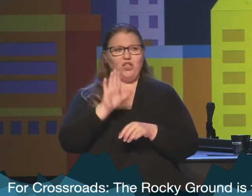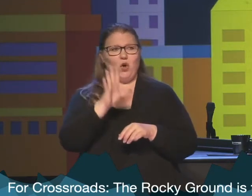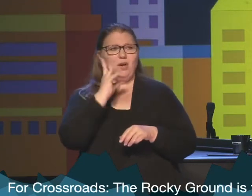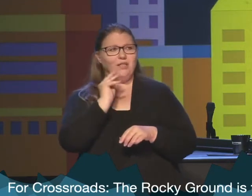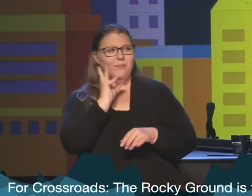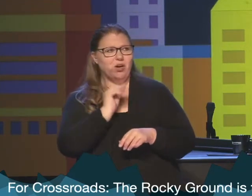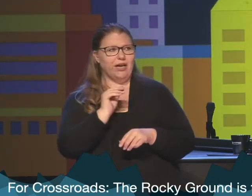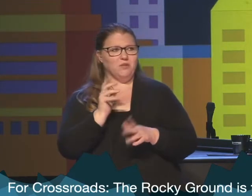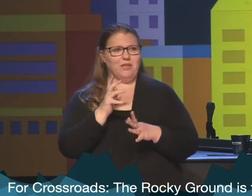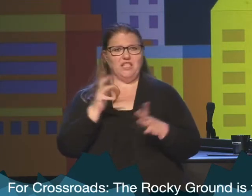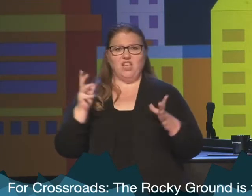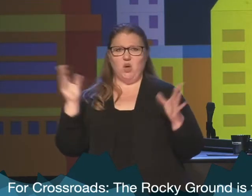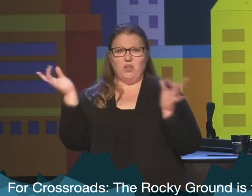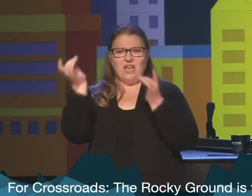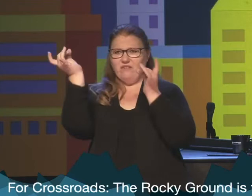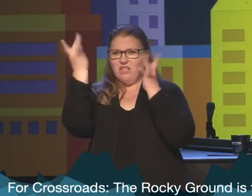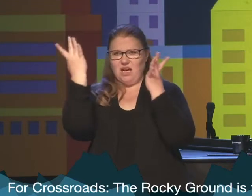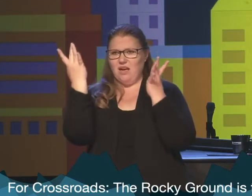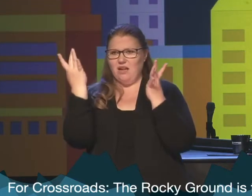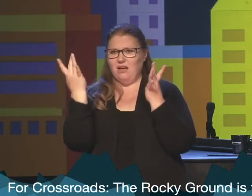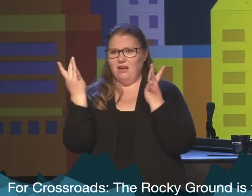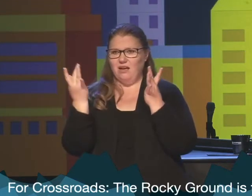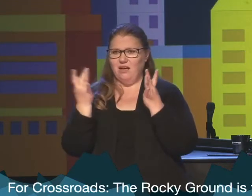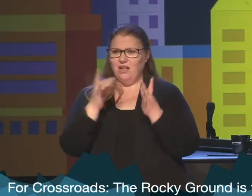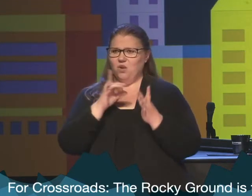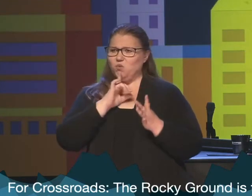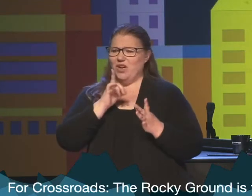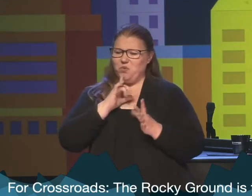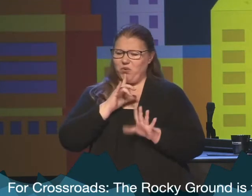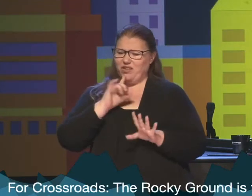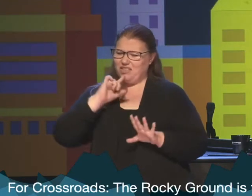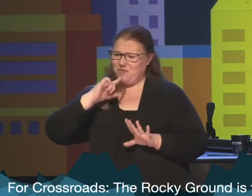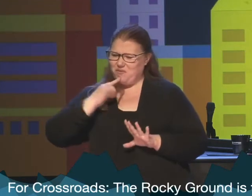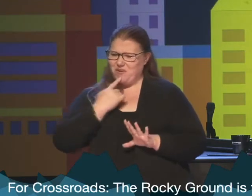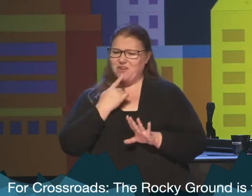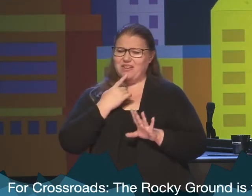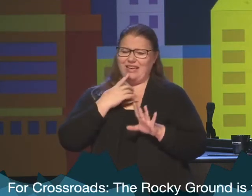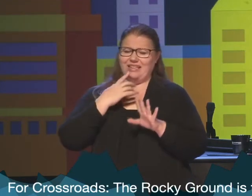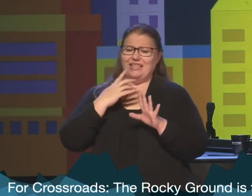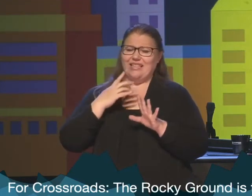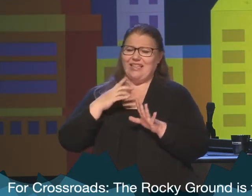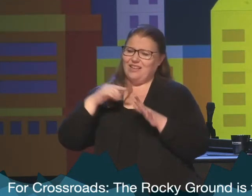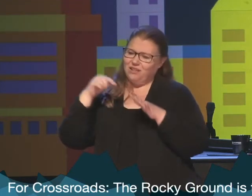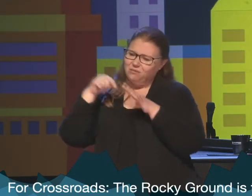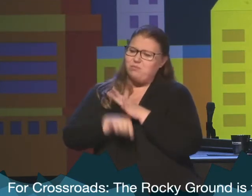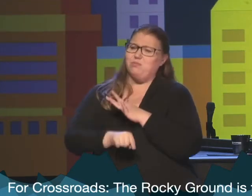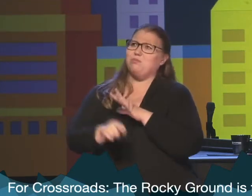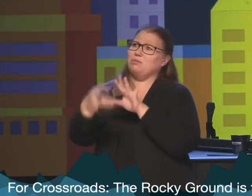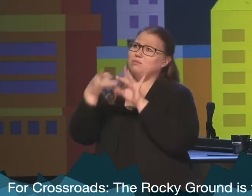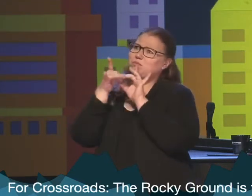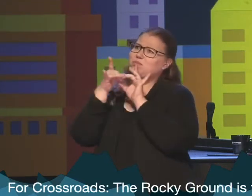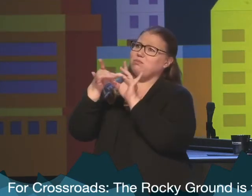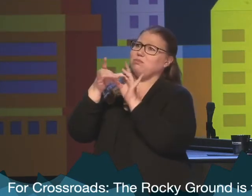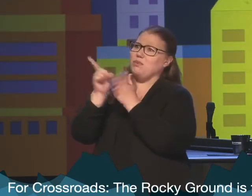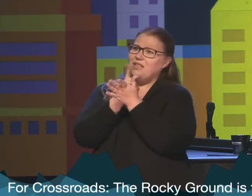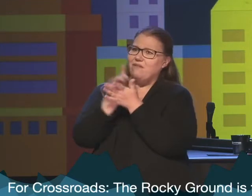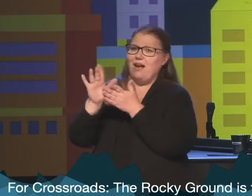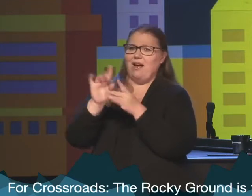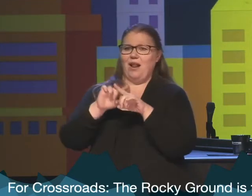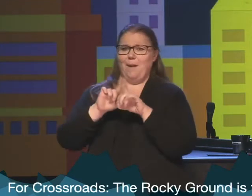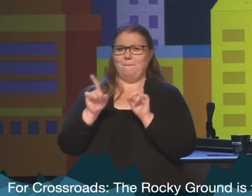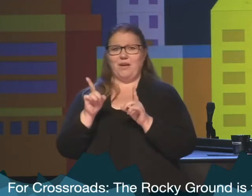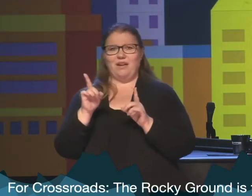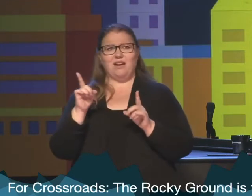been so devastating. Like you have had a deeply rooted experience with the divine, but somewhere along the way, maybe you got a